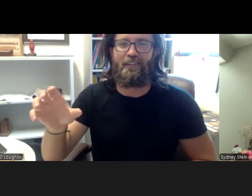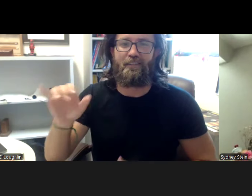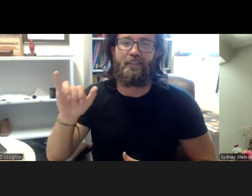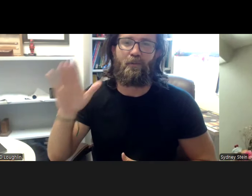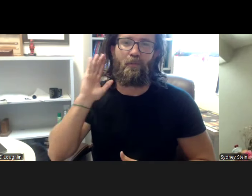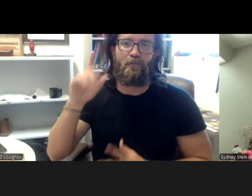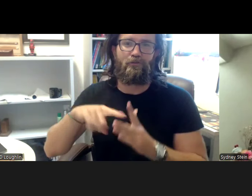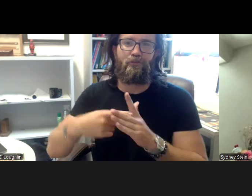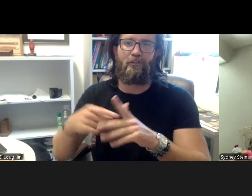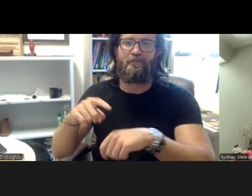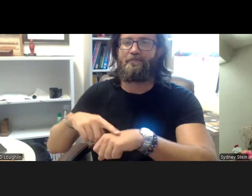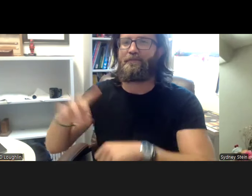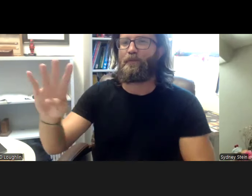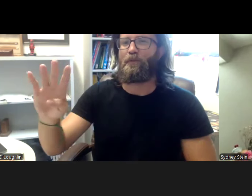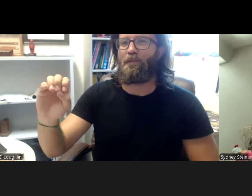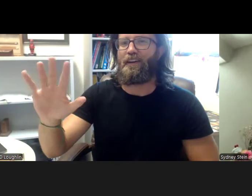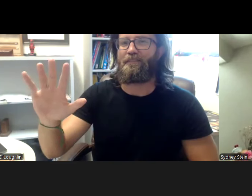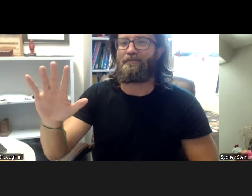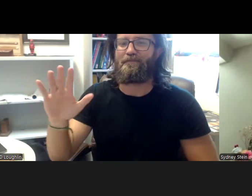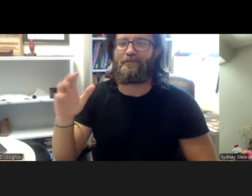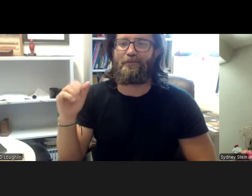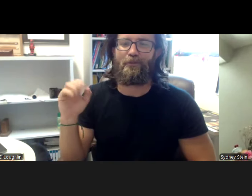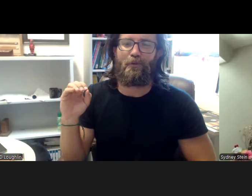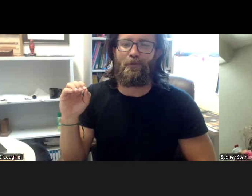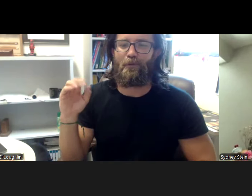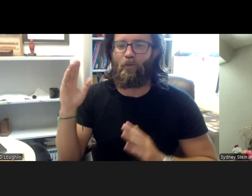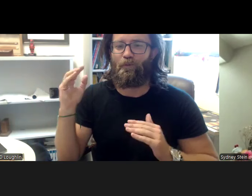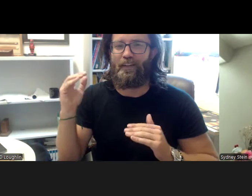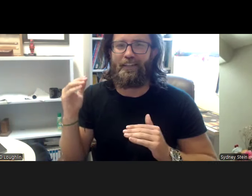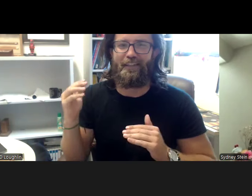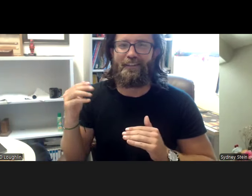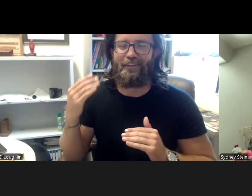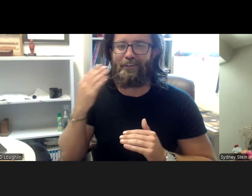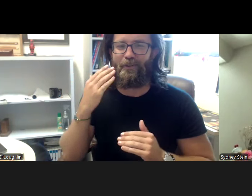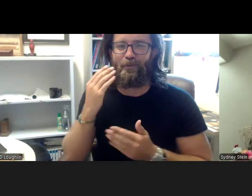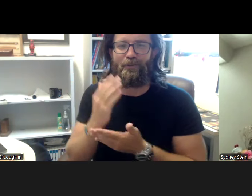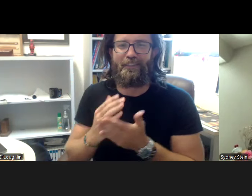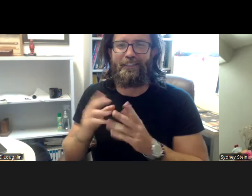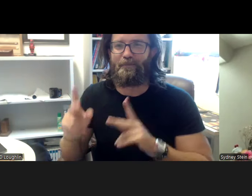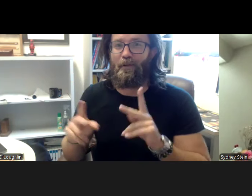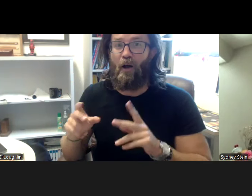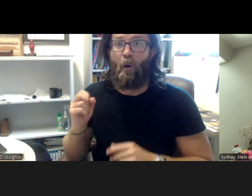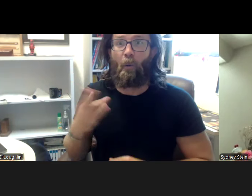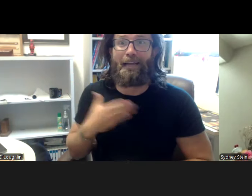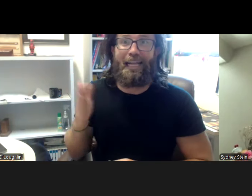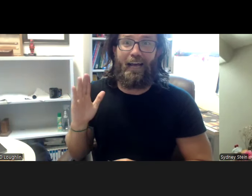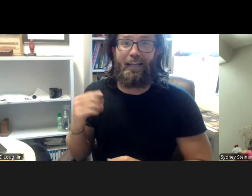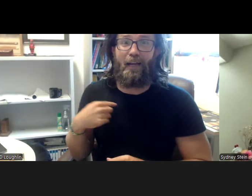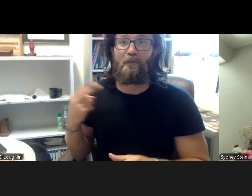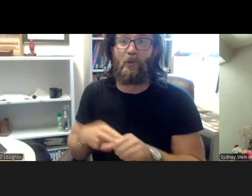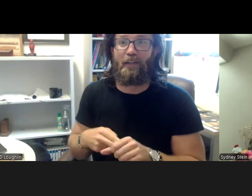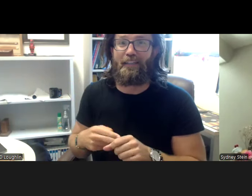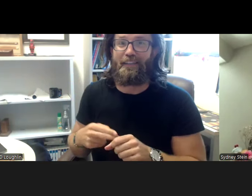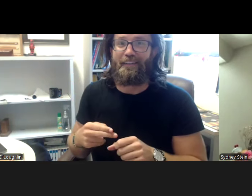from me through Canvas that we're going to be starting at 4:05. So we'll have some other people joining us, hopefully. I know